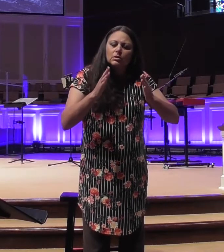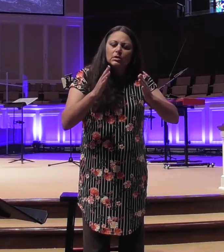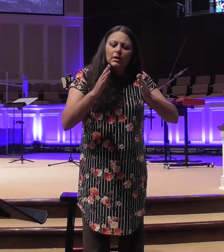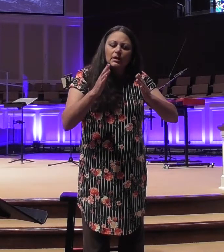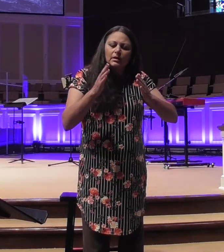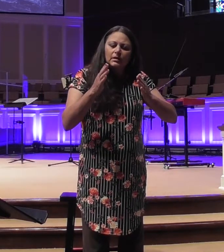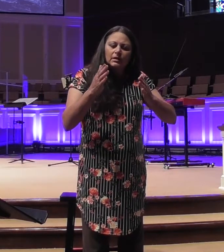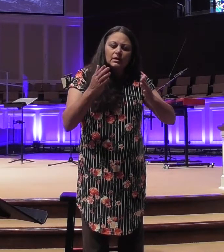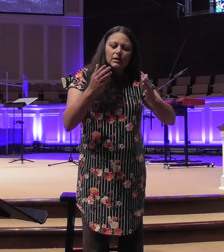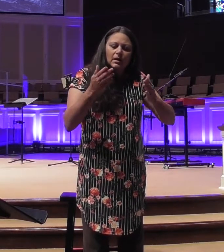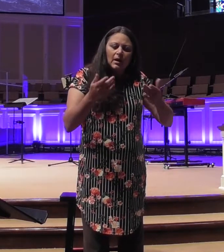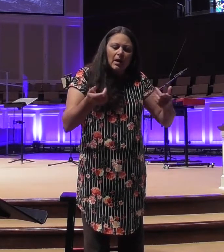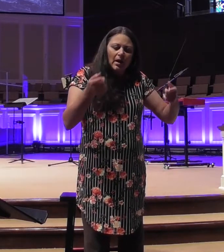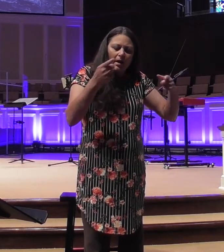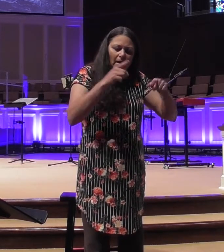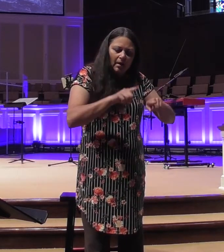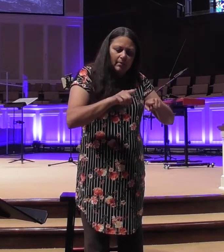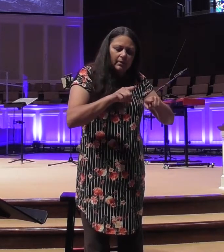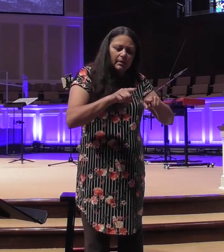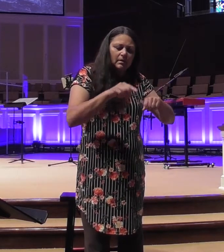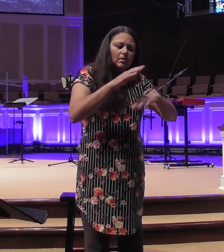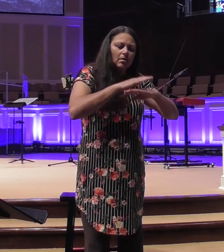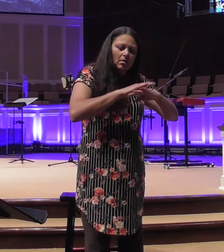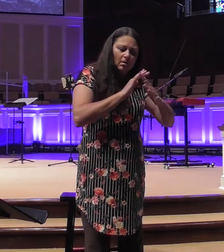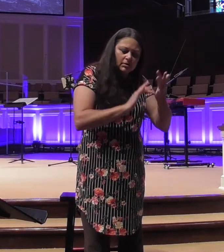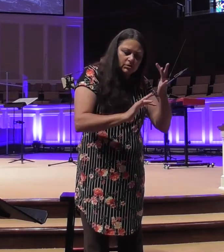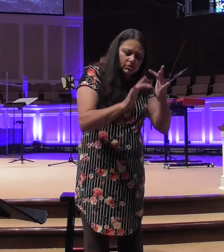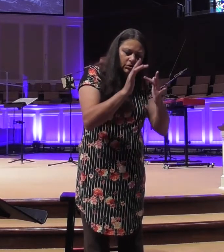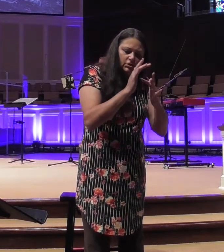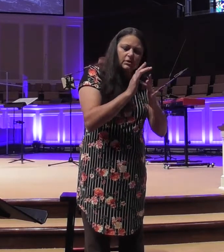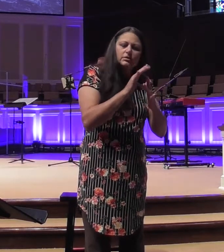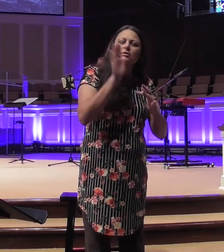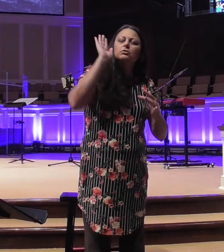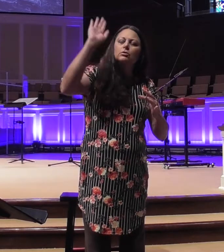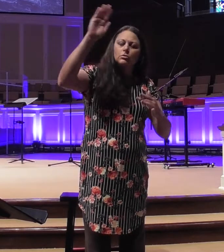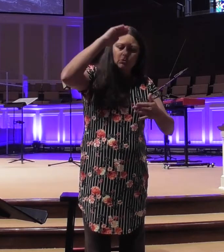like an anvil on your own son.